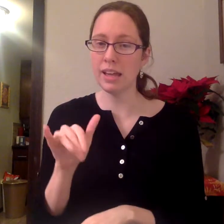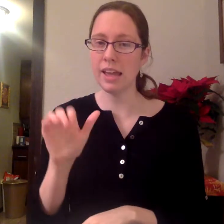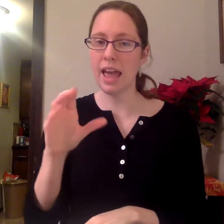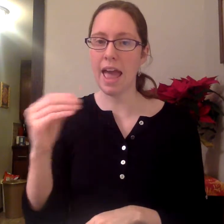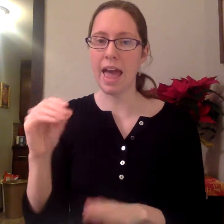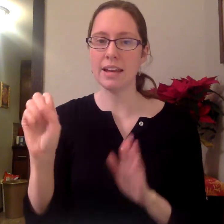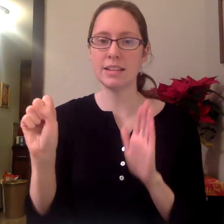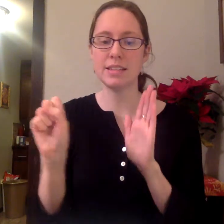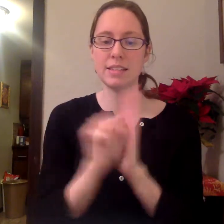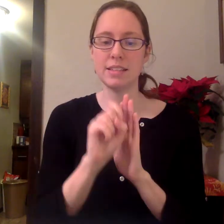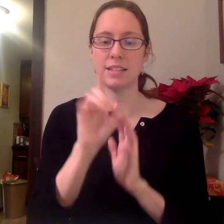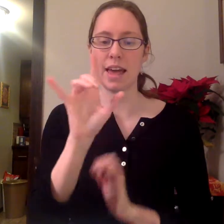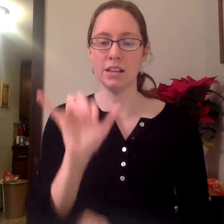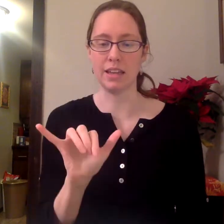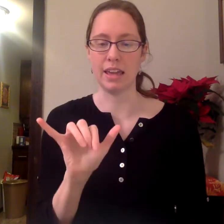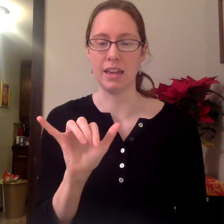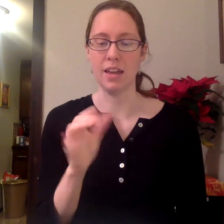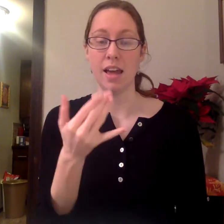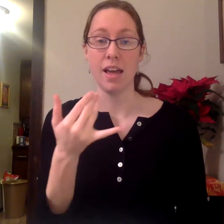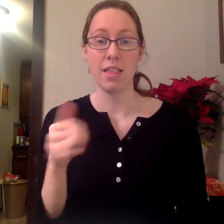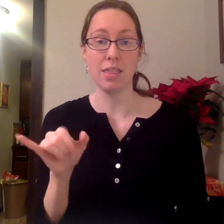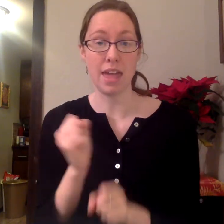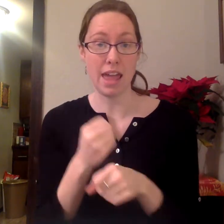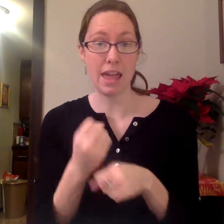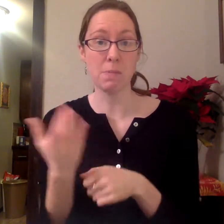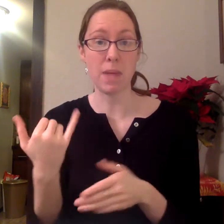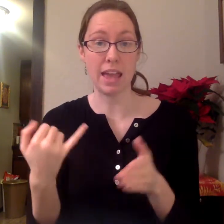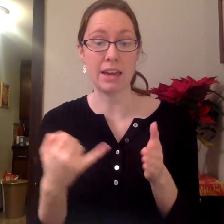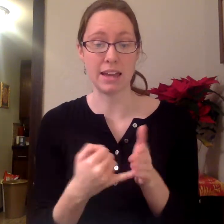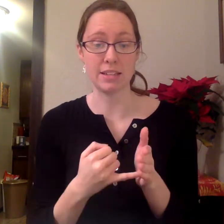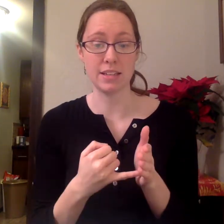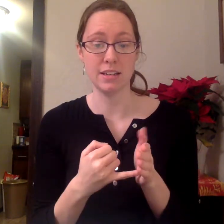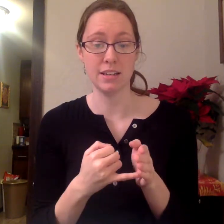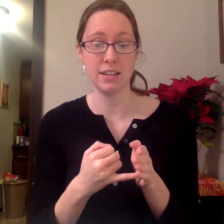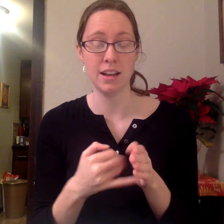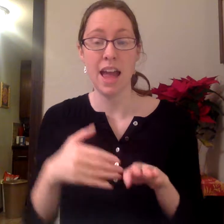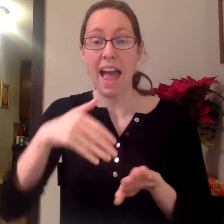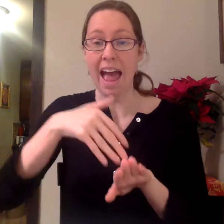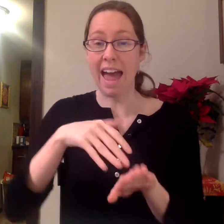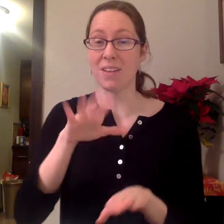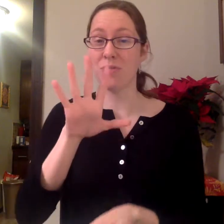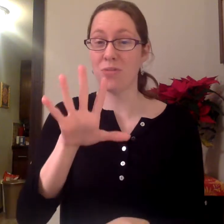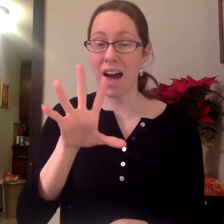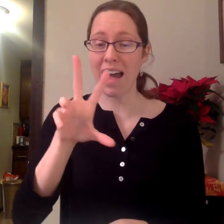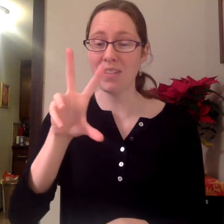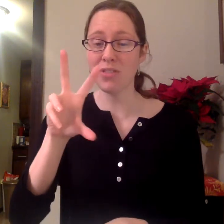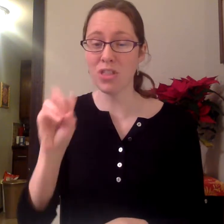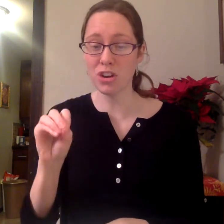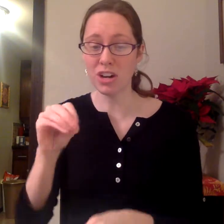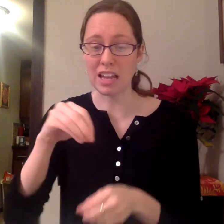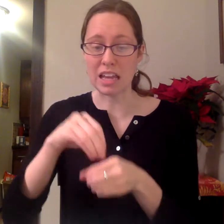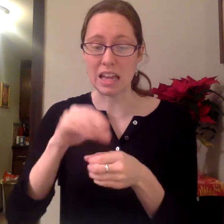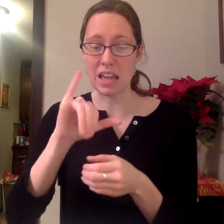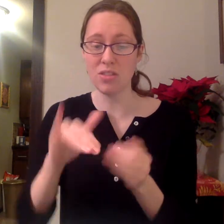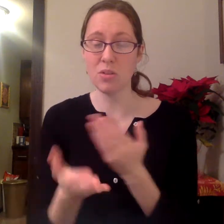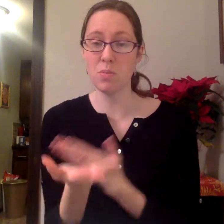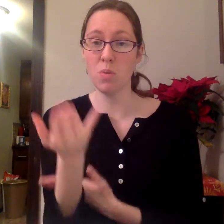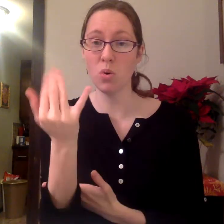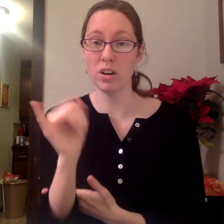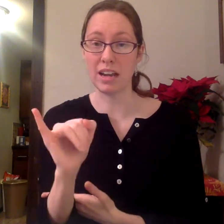and steadily, they made it. At 5.30 in the morning,